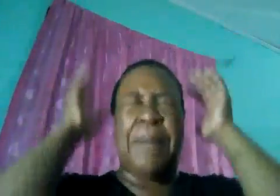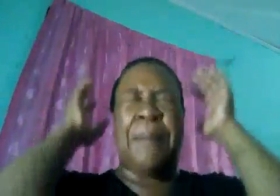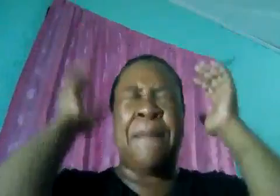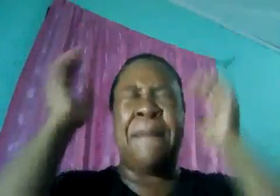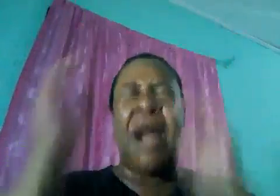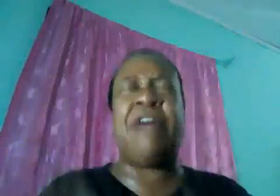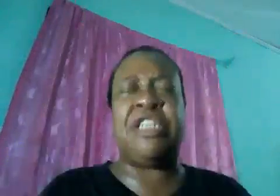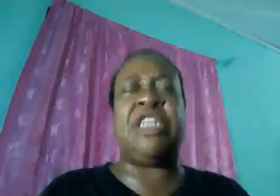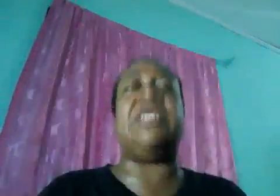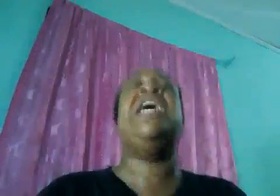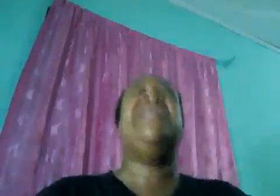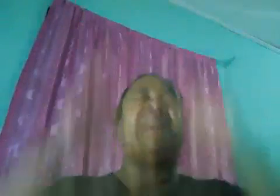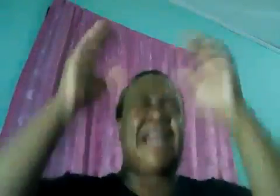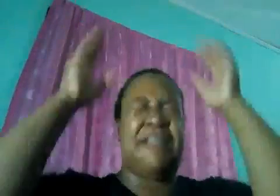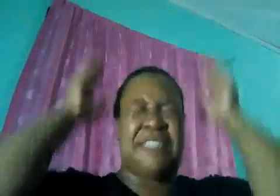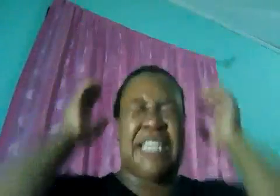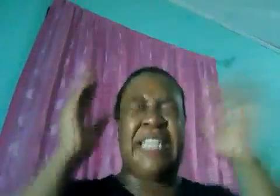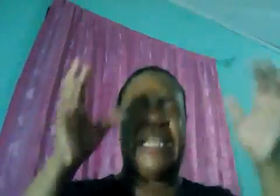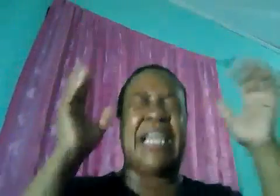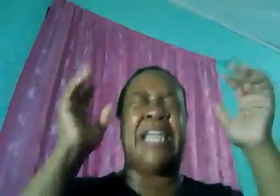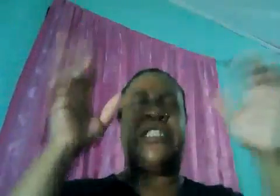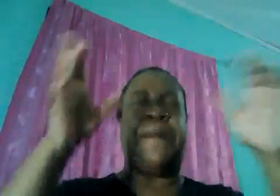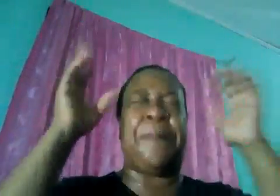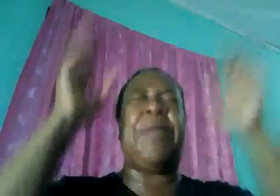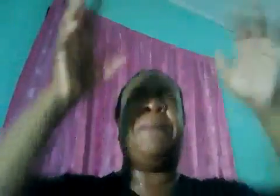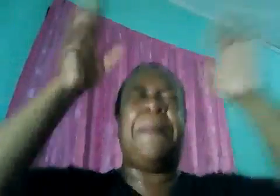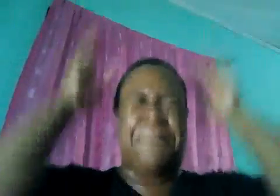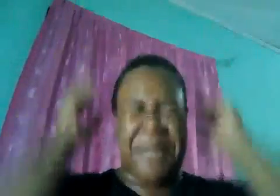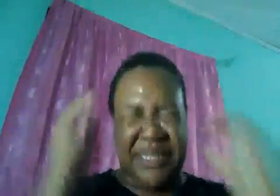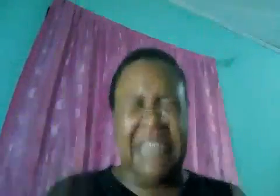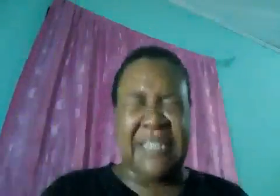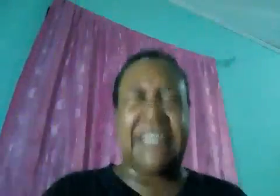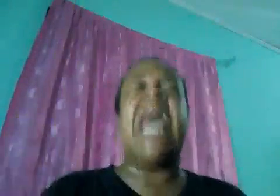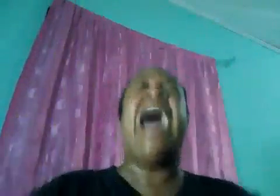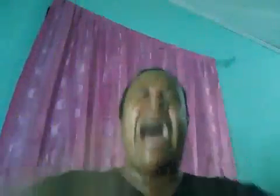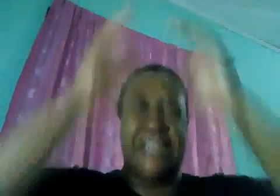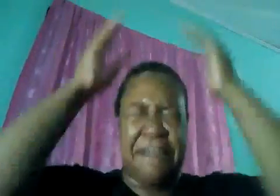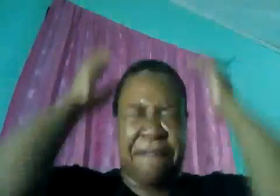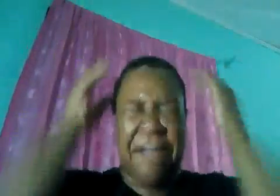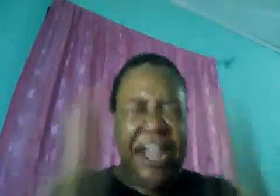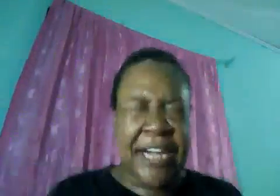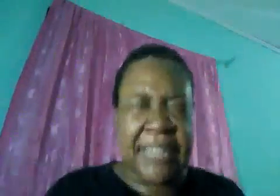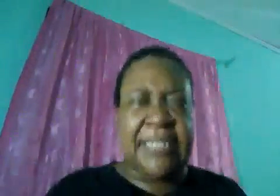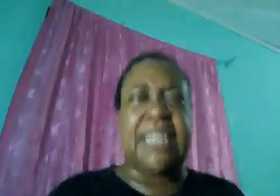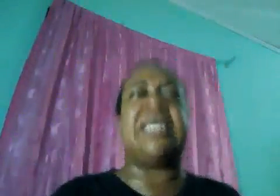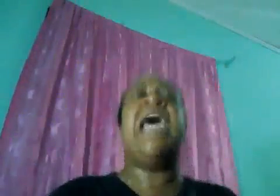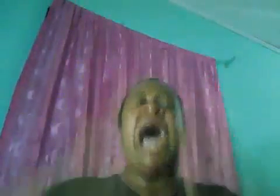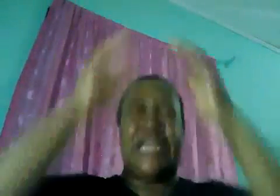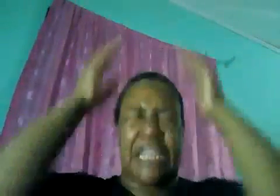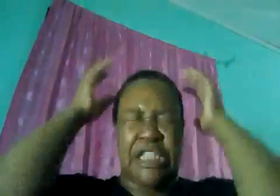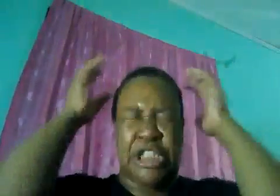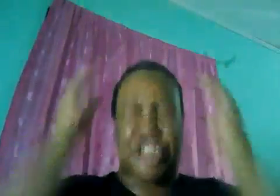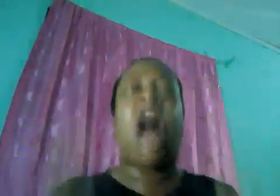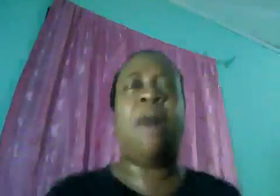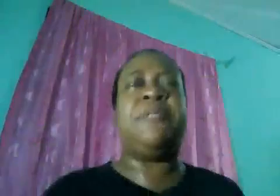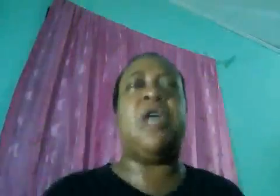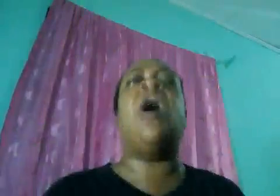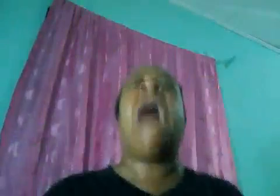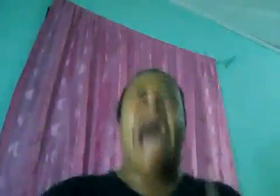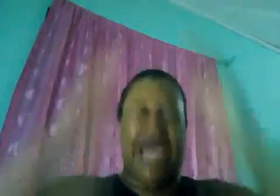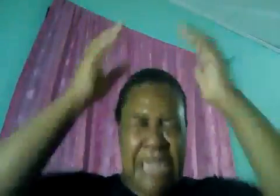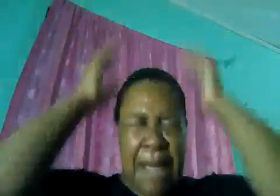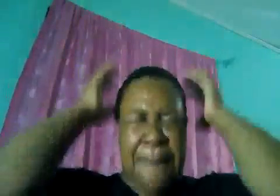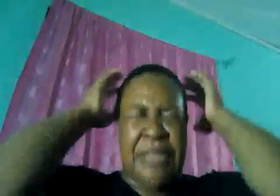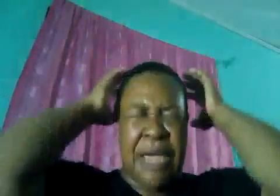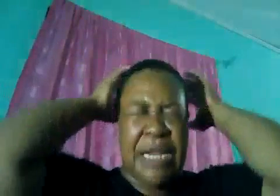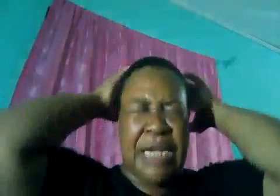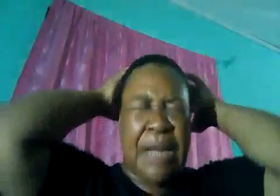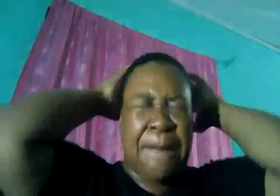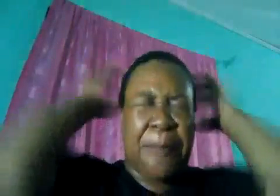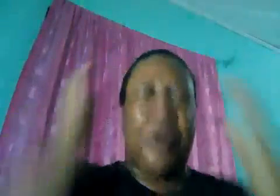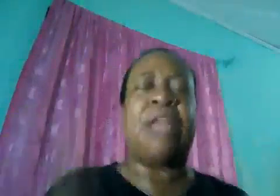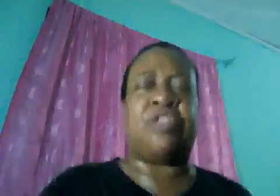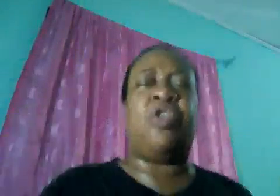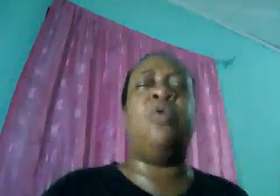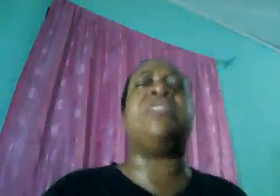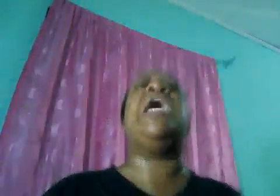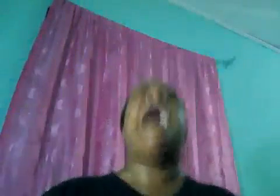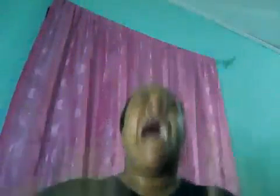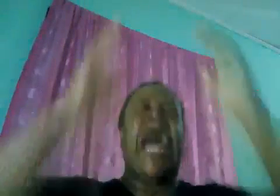marriages, that have sent against your people businesses and the finances and the jobs and the breakthroughs and the